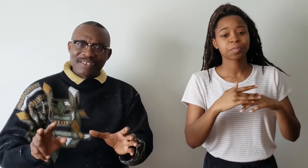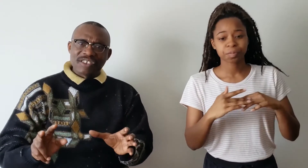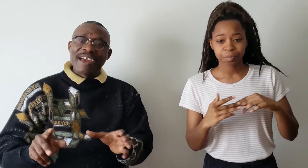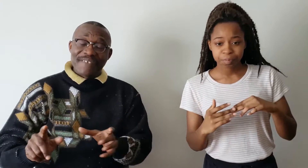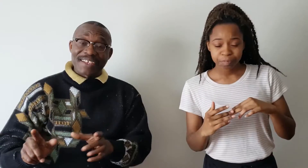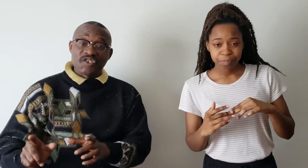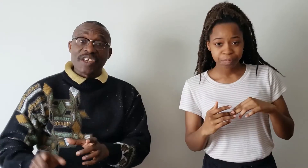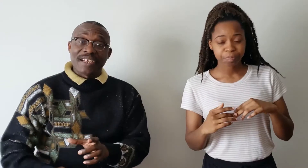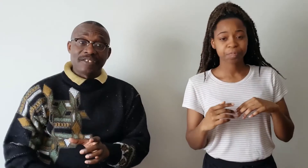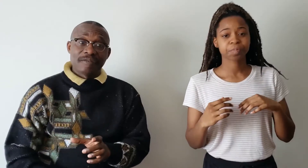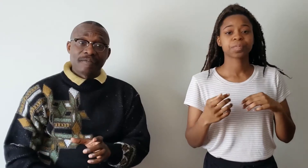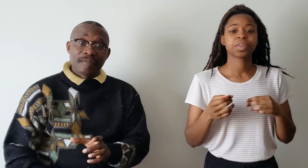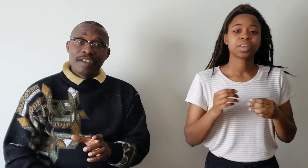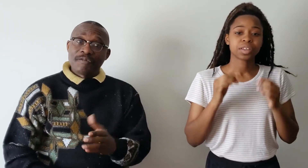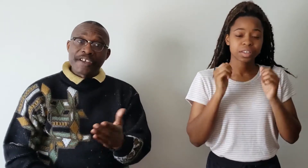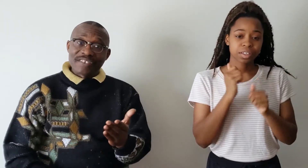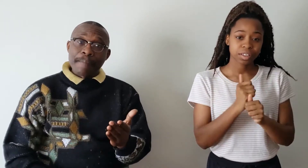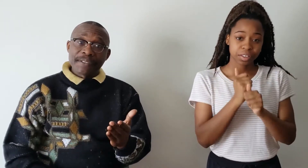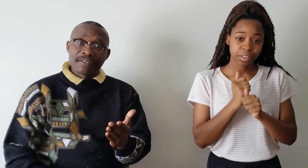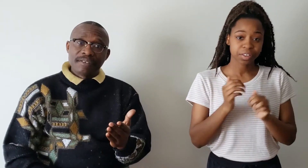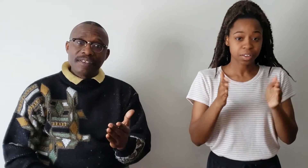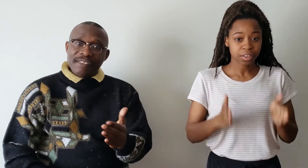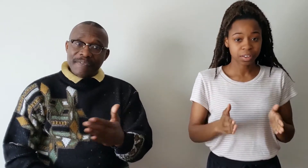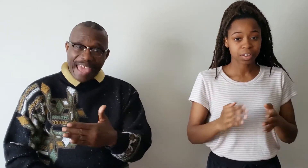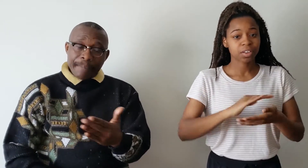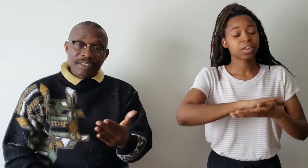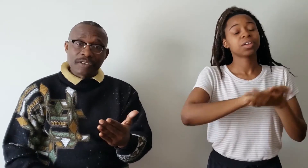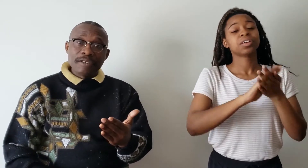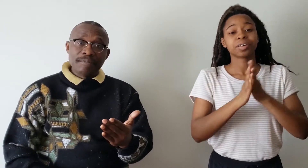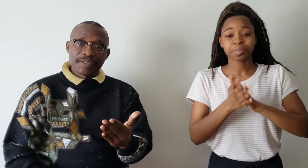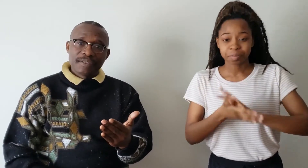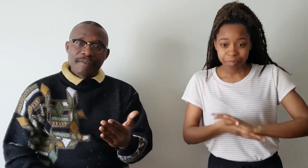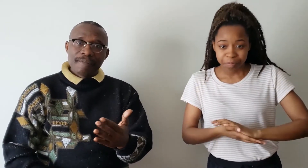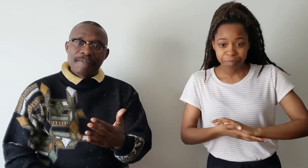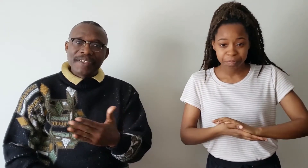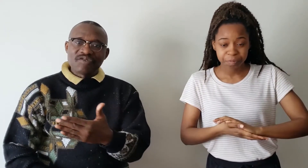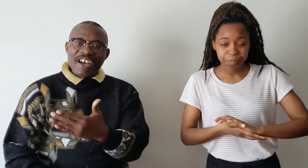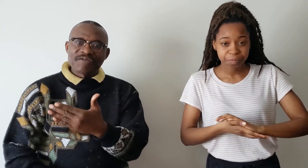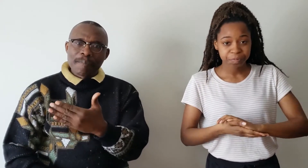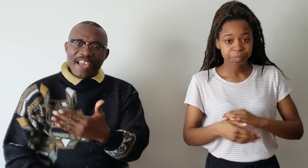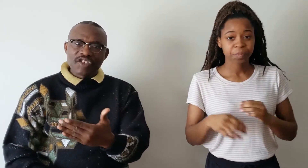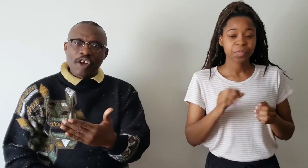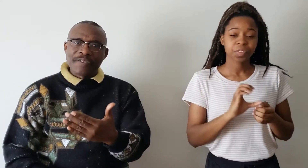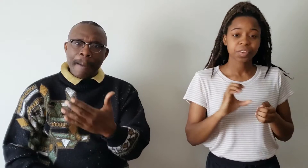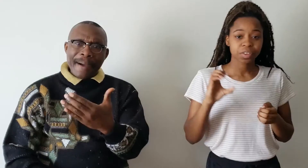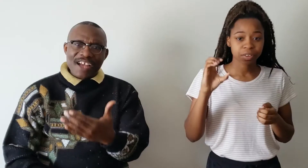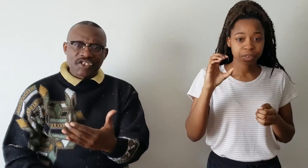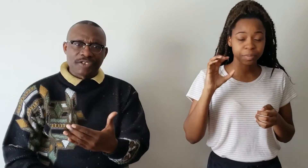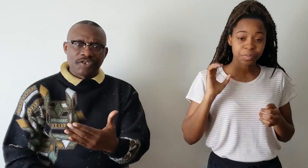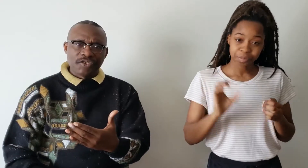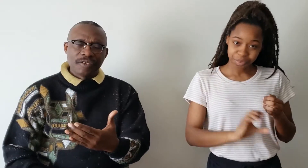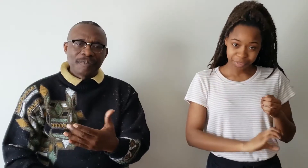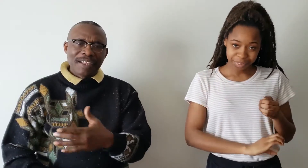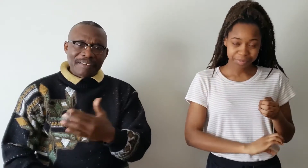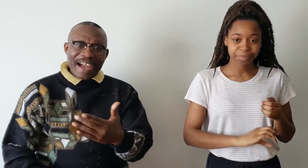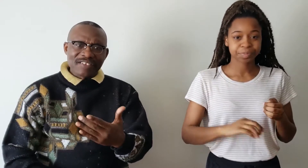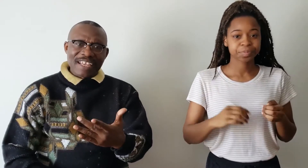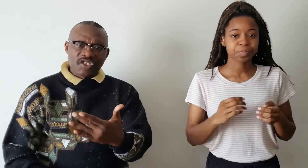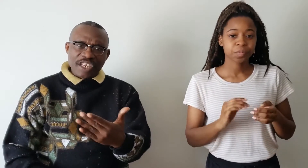and reconciled. For example, the empty tomb, the transformation of the apostles, Christ's